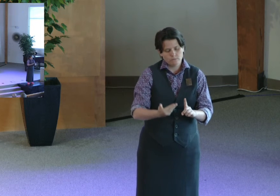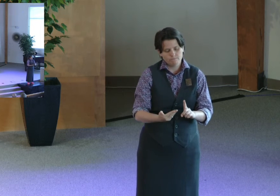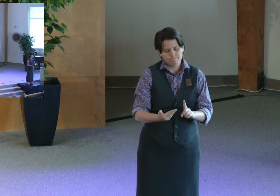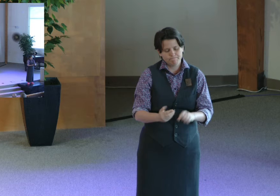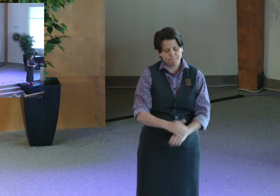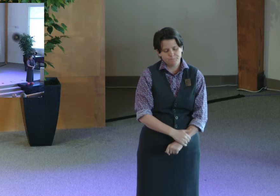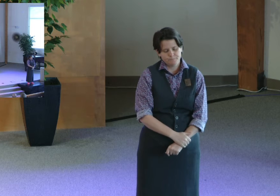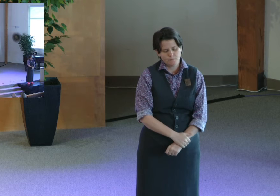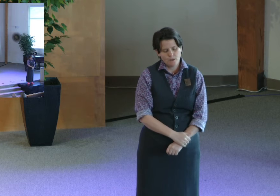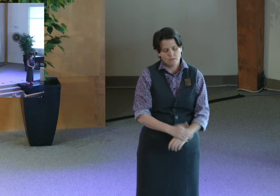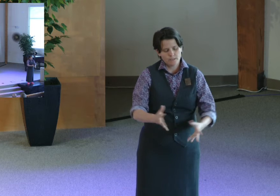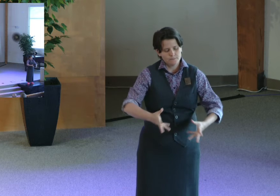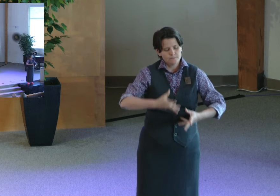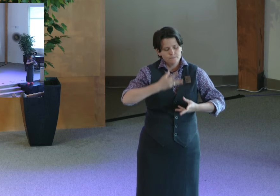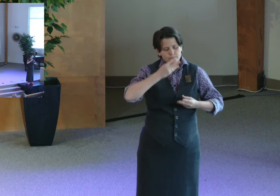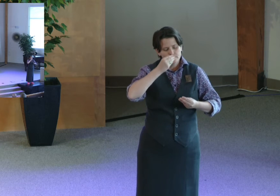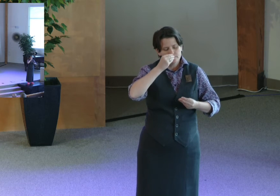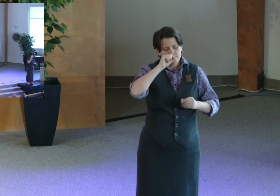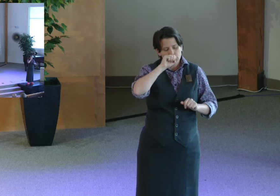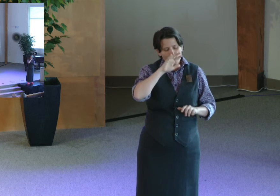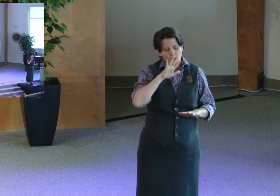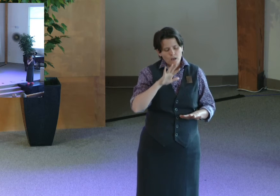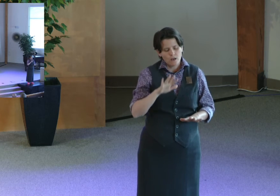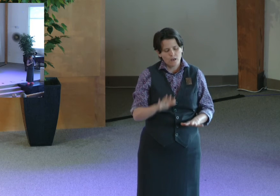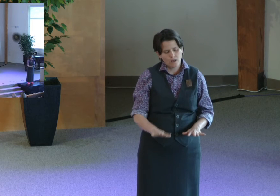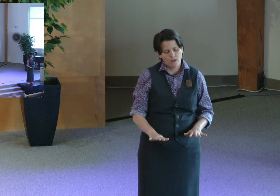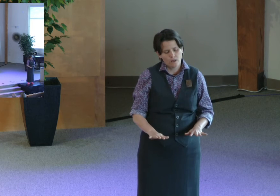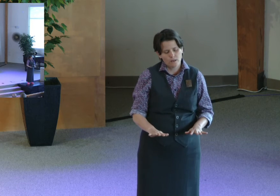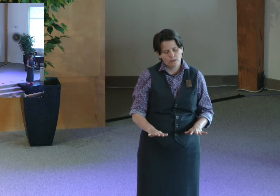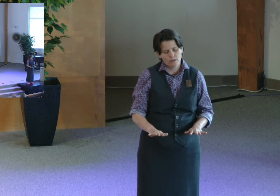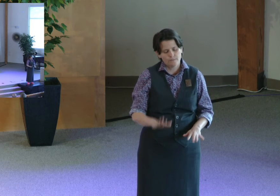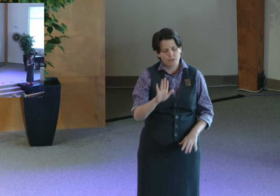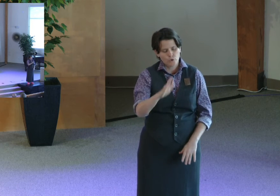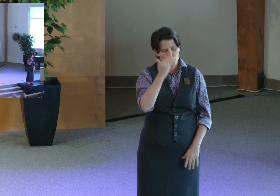And bring your awareness, your energy to this present moment.